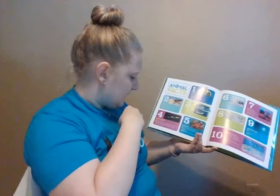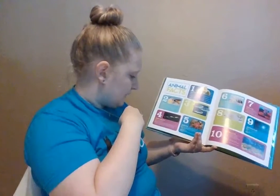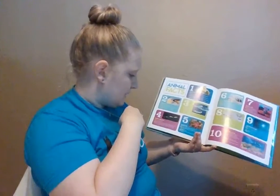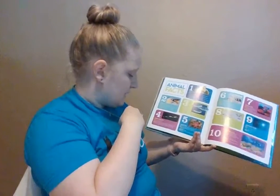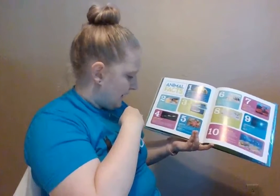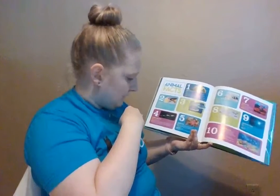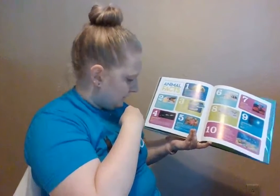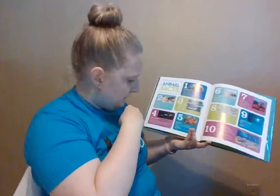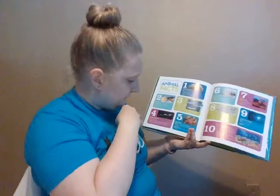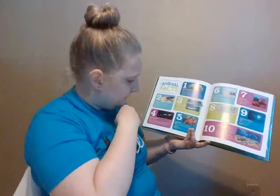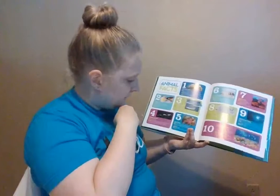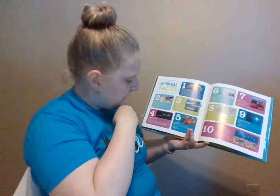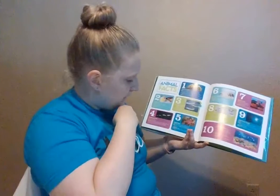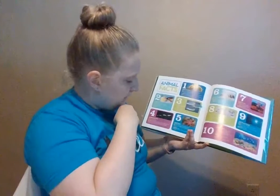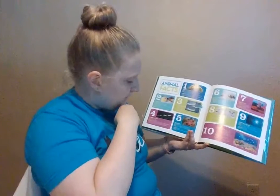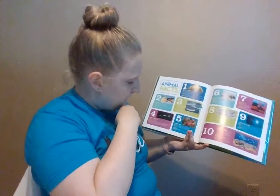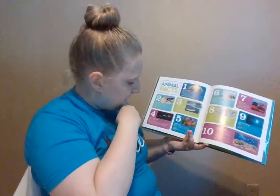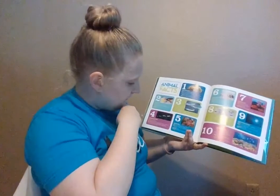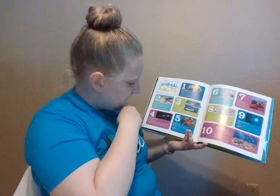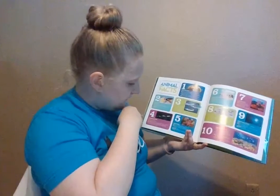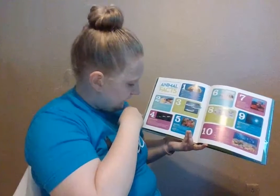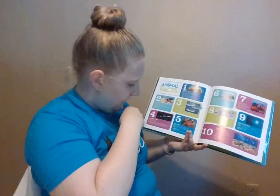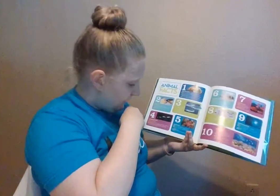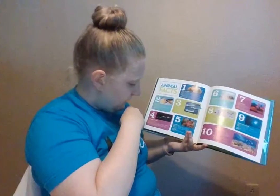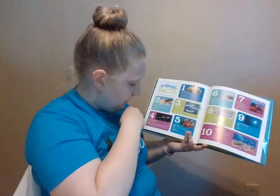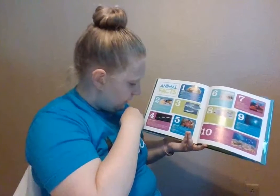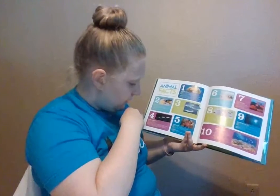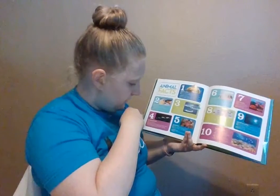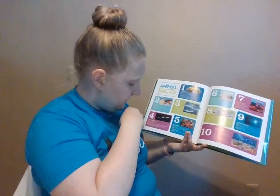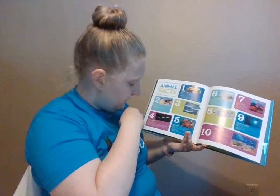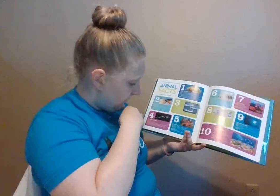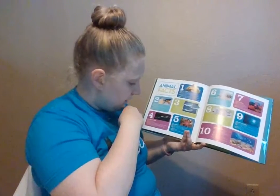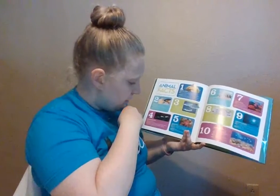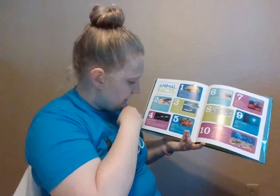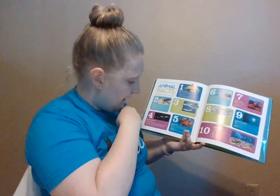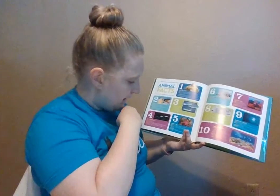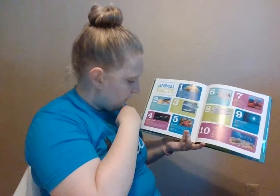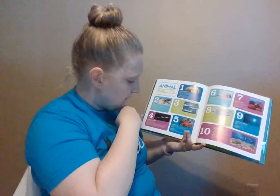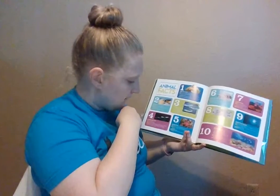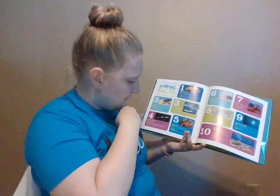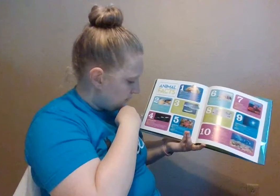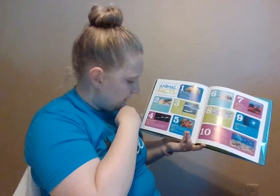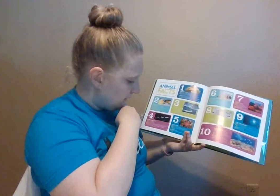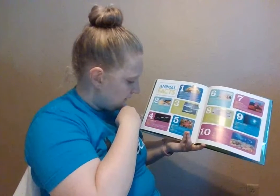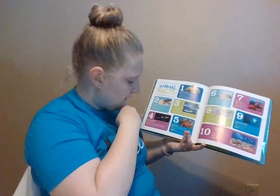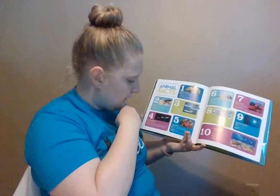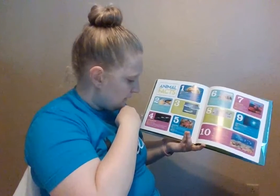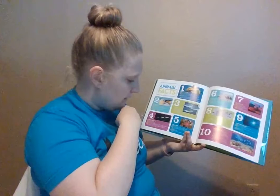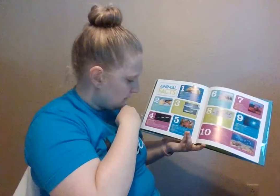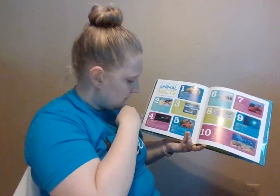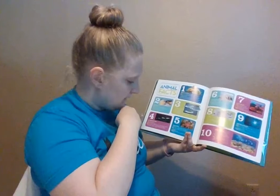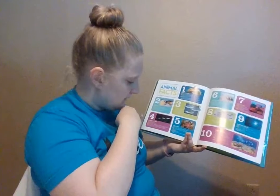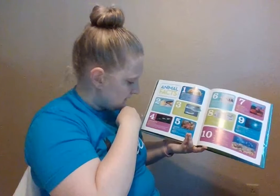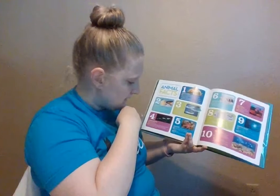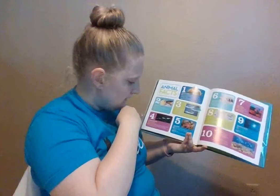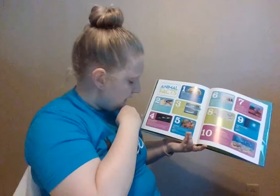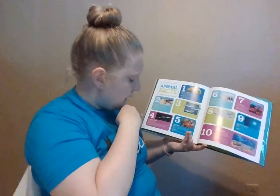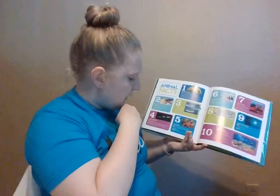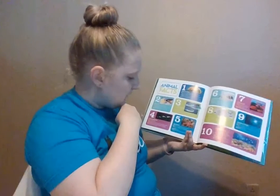or gravel. Pink sea star. Home, found in shallow to deep waters in all oceans.